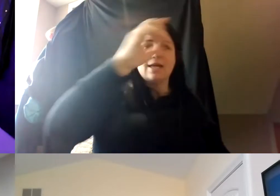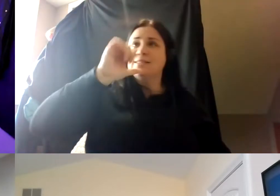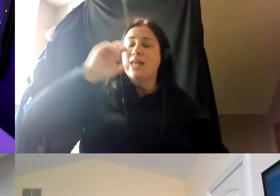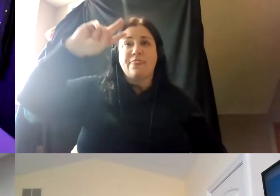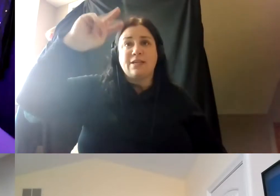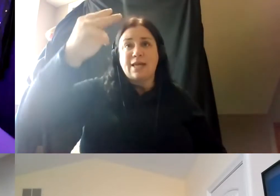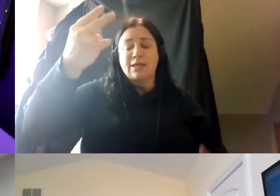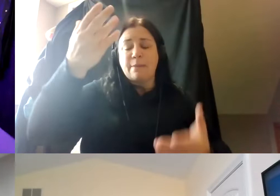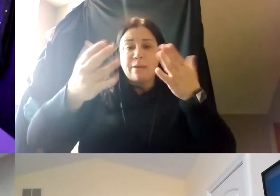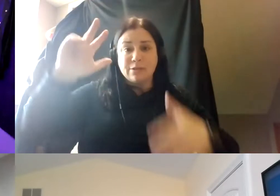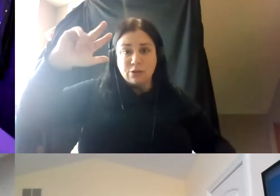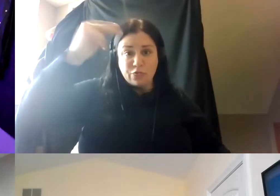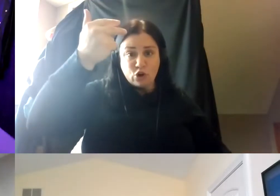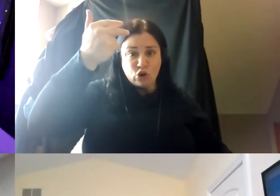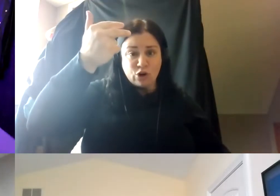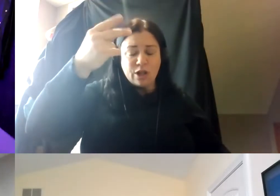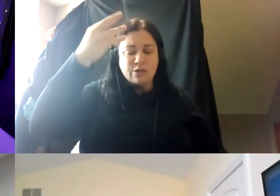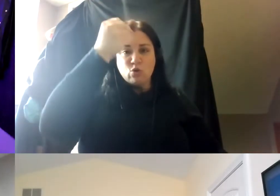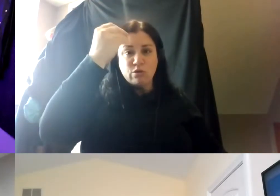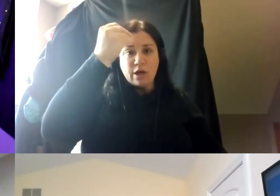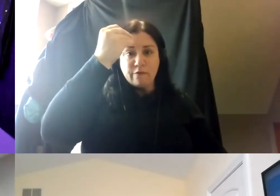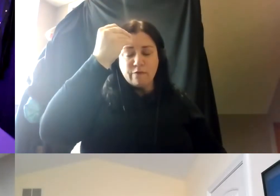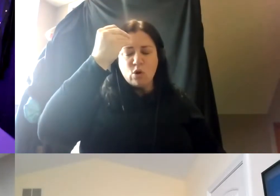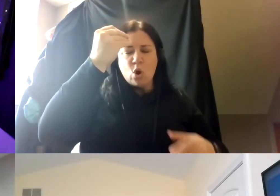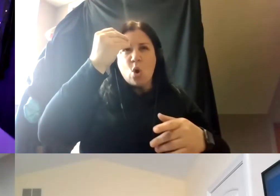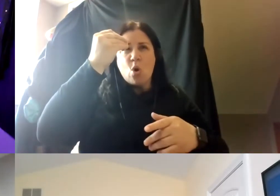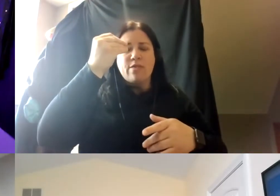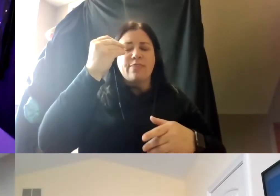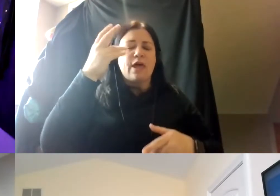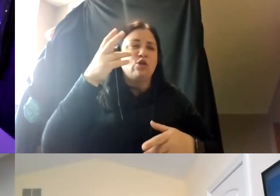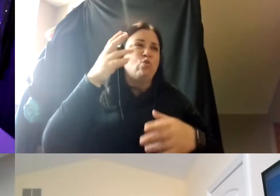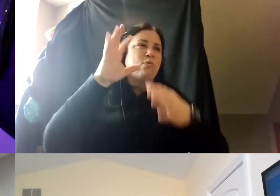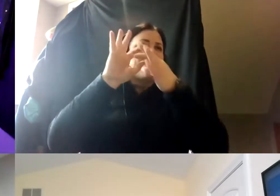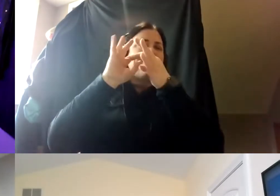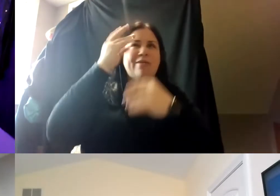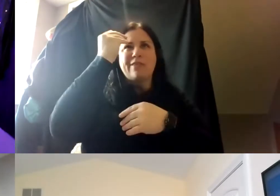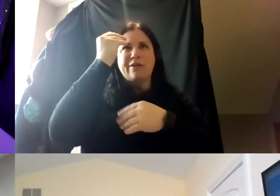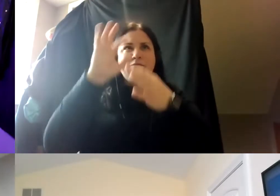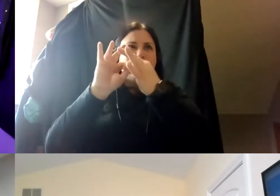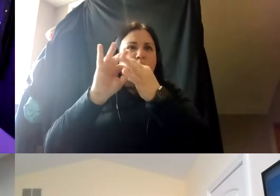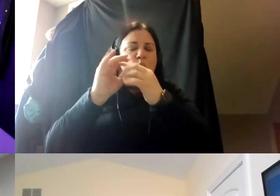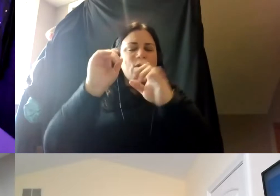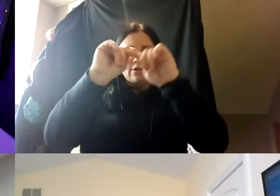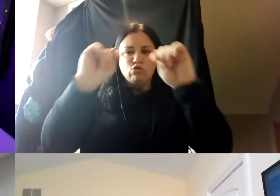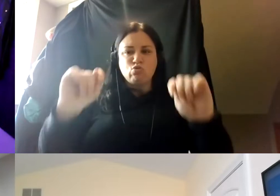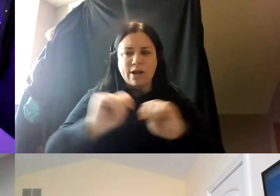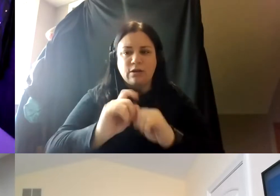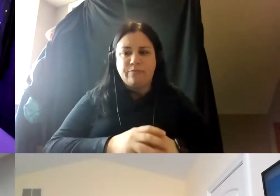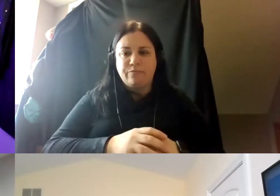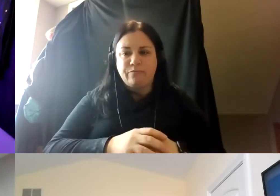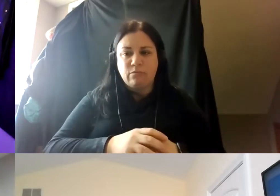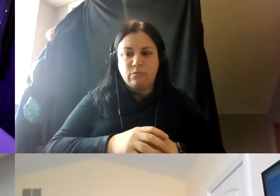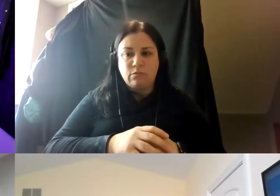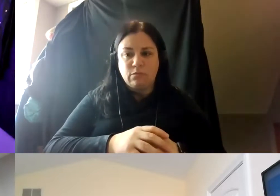maybe the third thing that you thought of when it comes to triangle or the word association to that. Do you have something in your mind